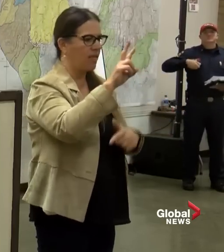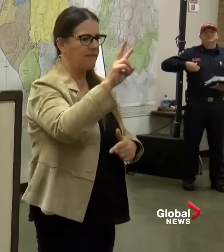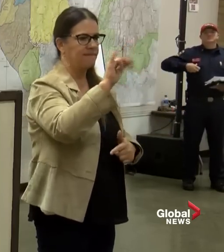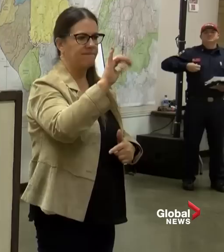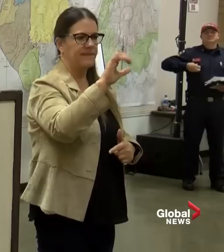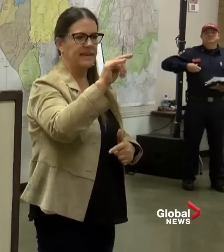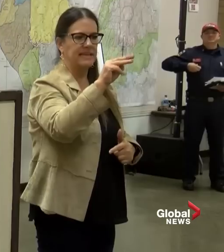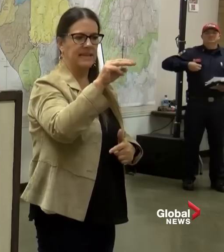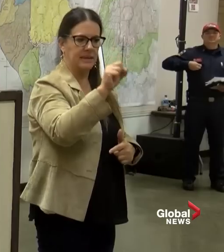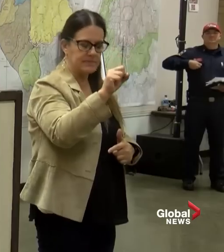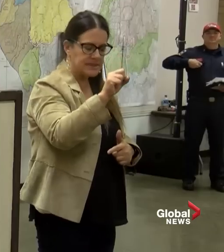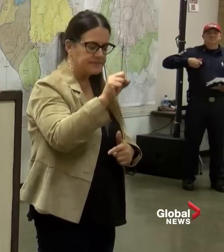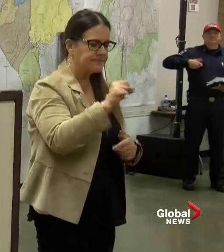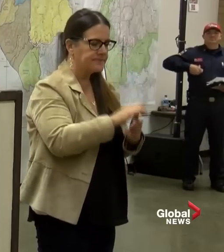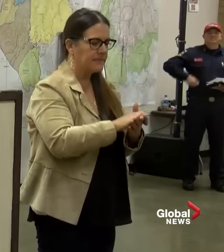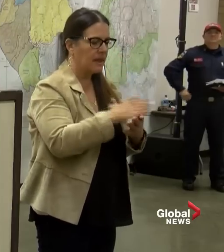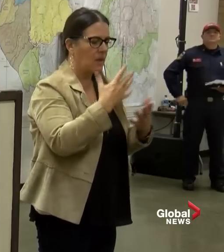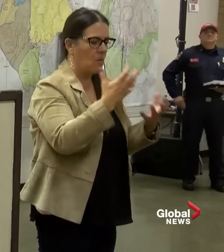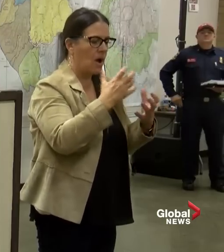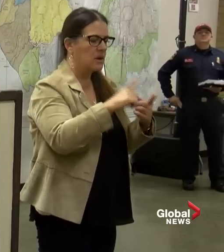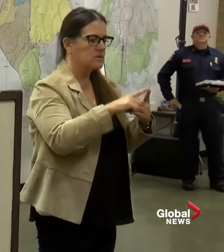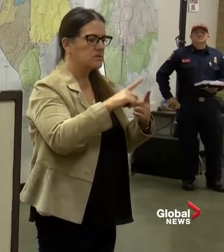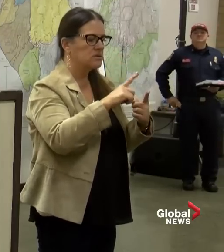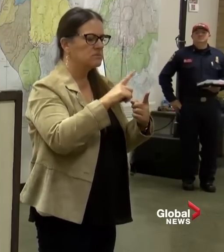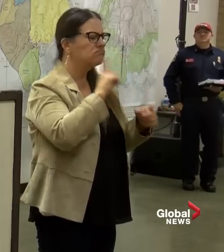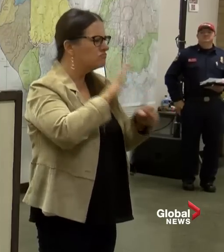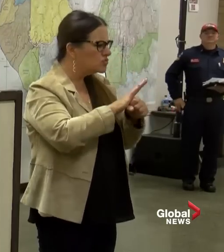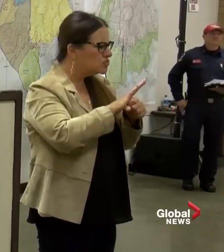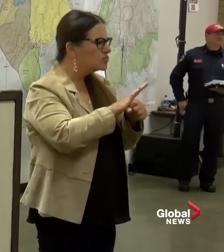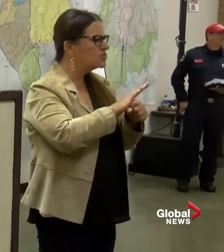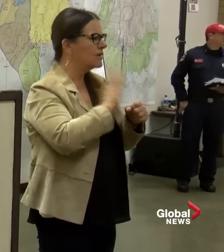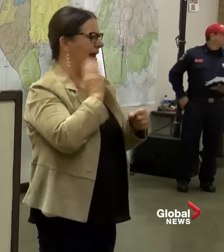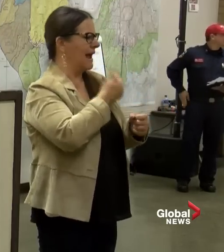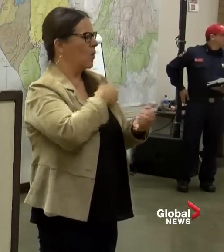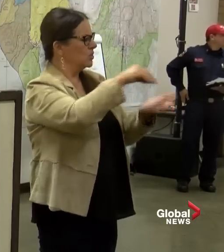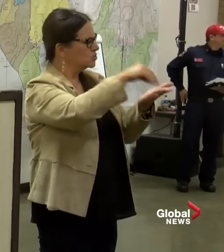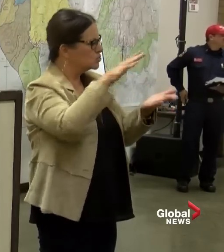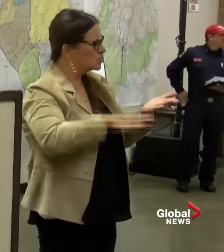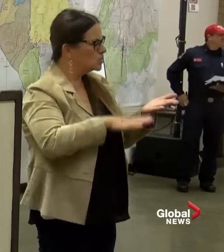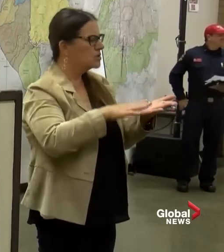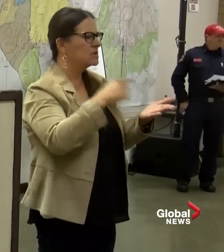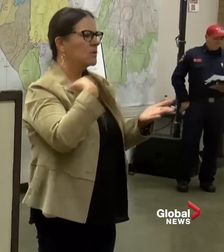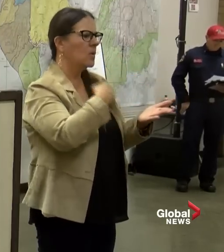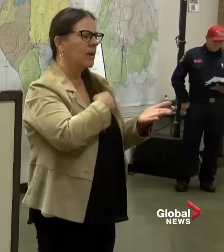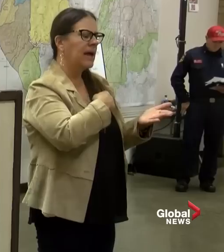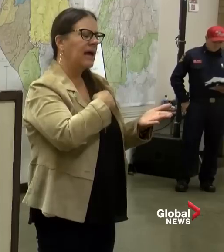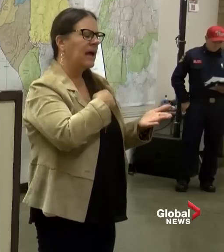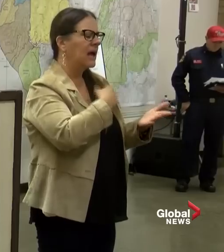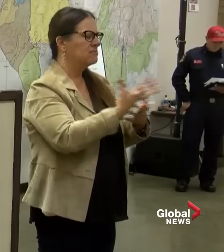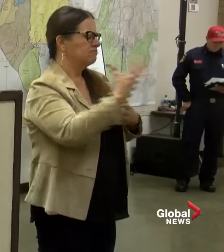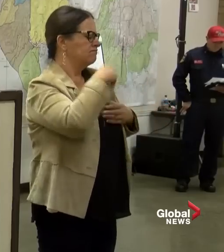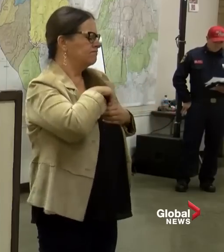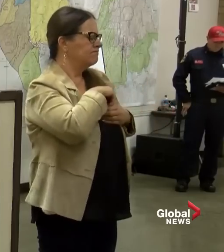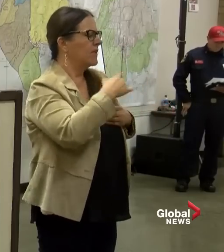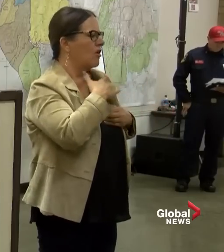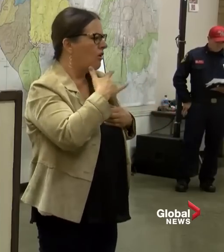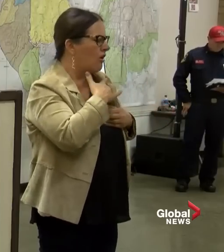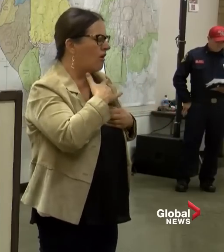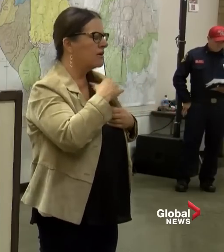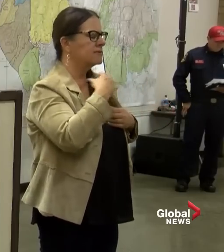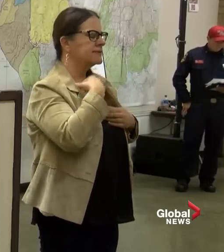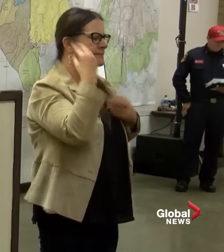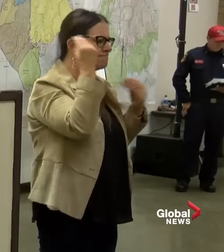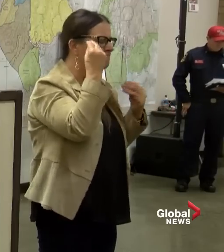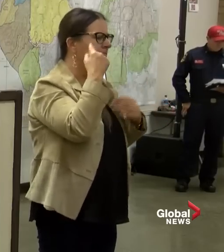victims, and we want to assure our students that you remain in our hearts and on our minds every day as we